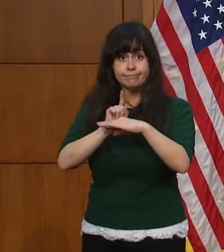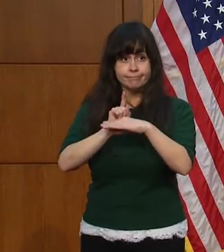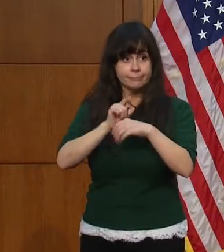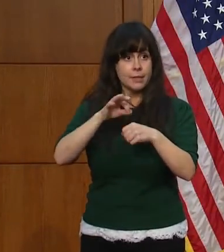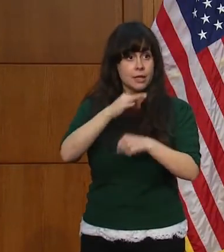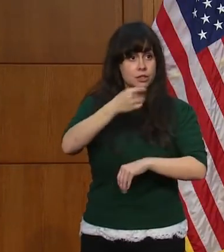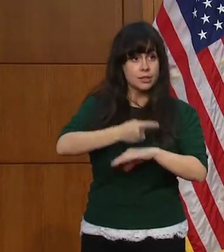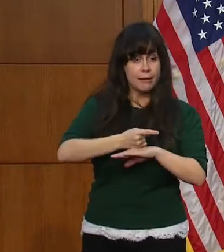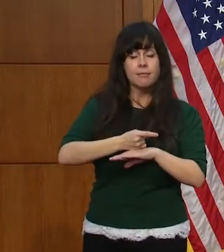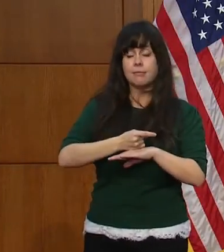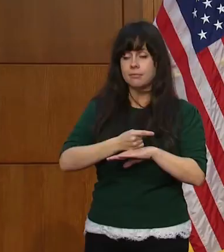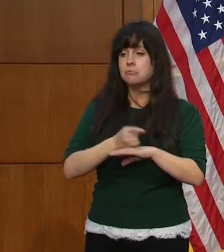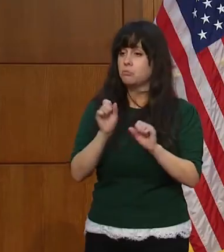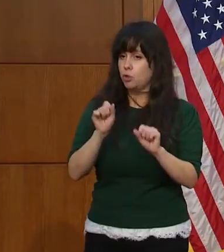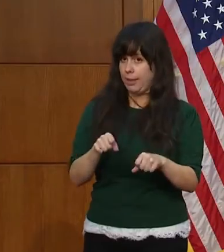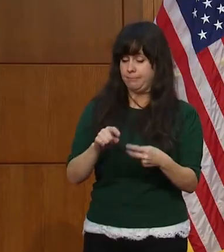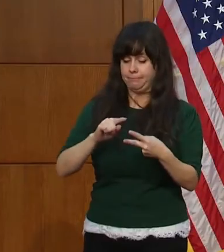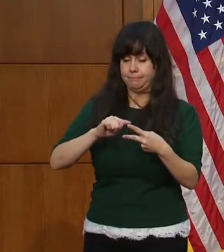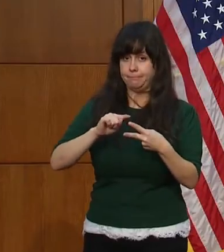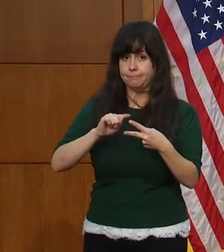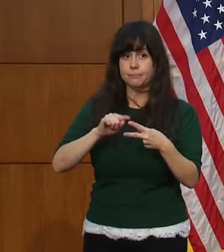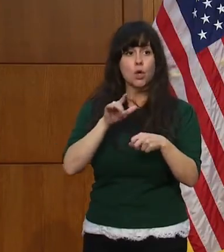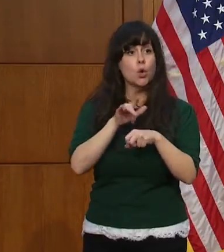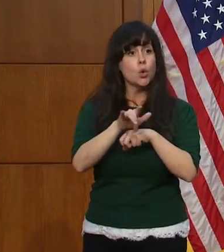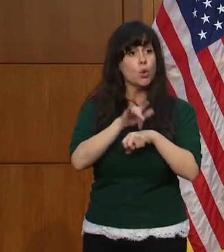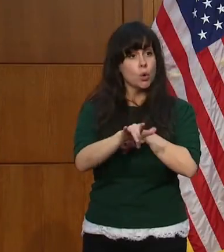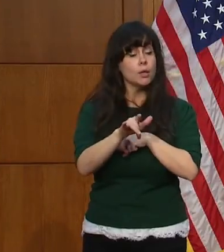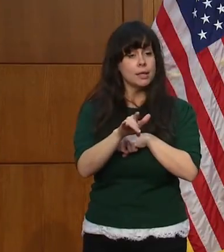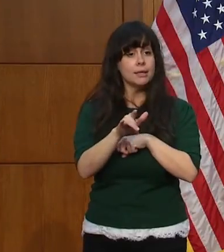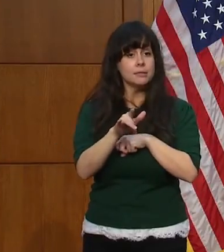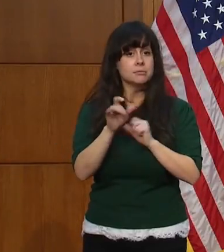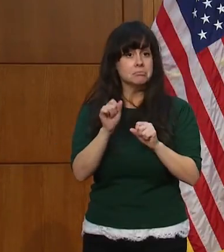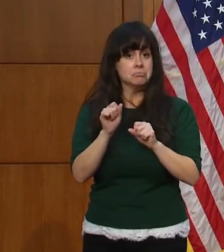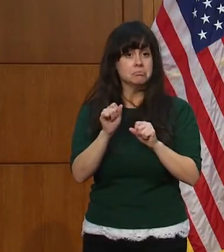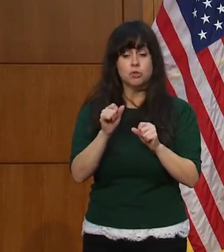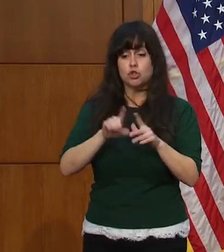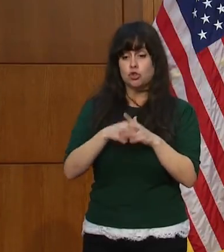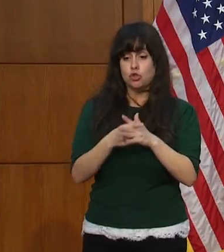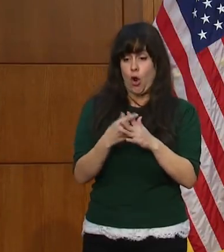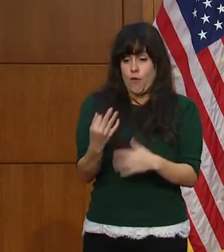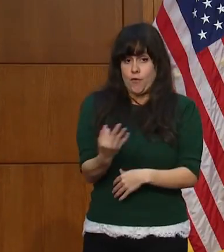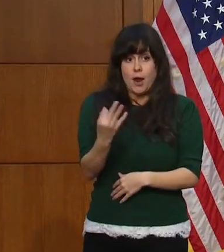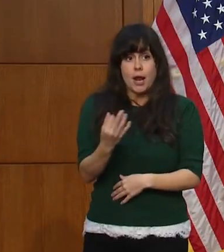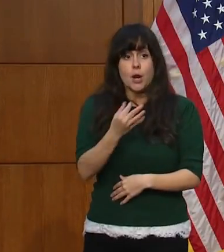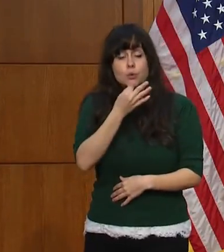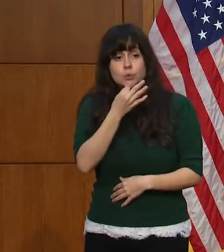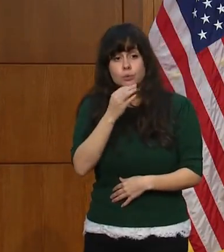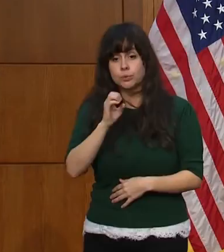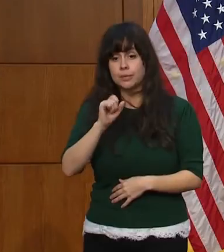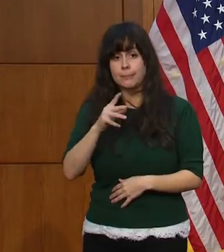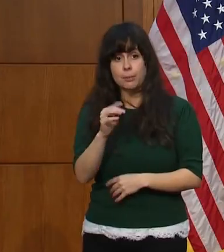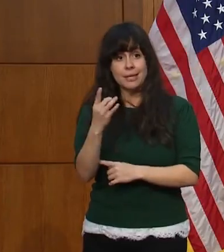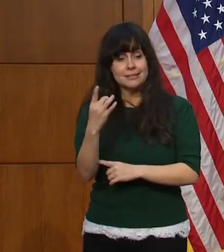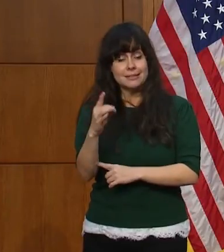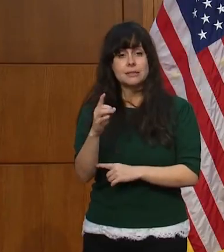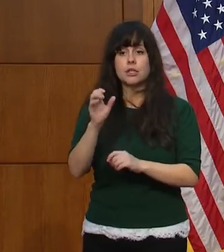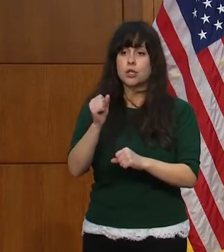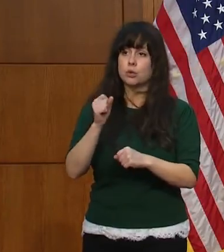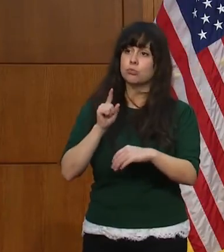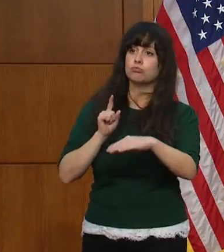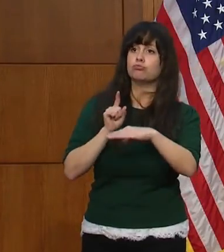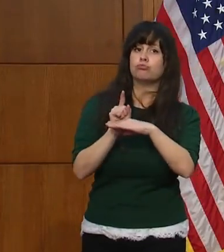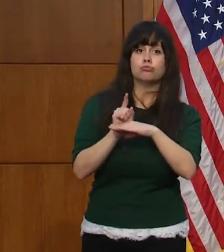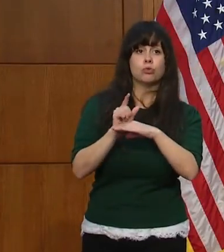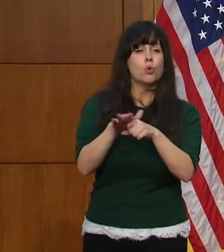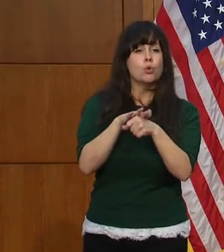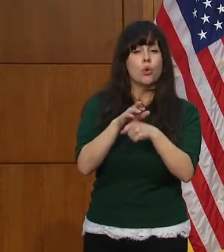options. The first is the early option. Starting this Friday, you can vote early in person at your local